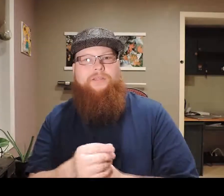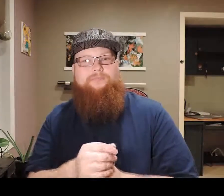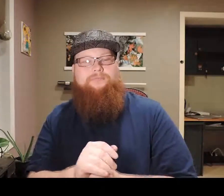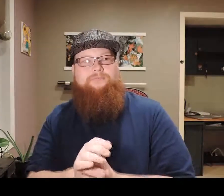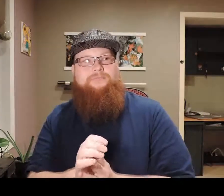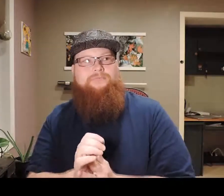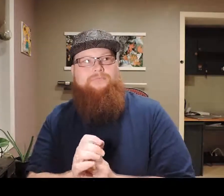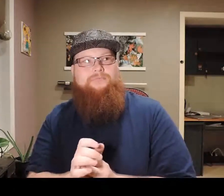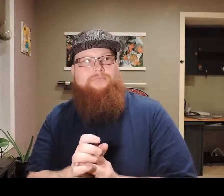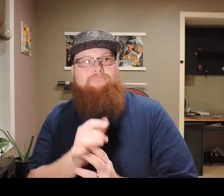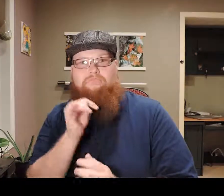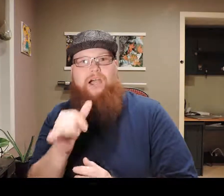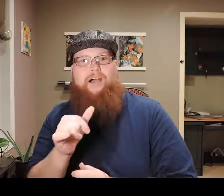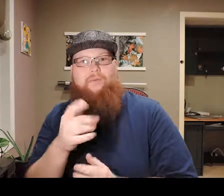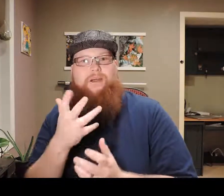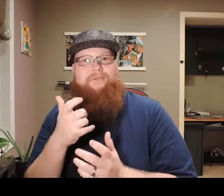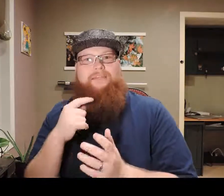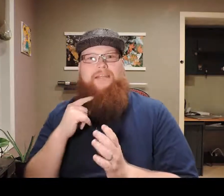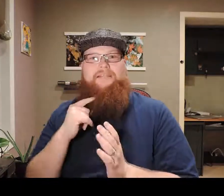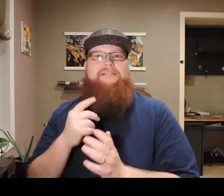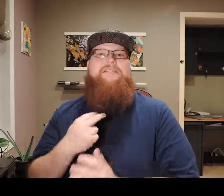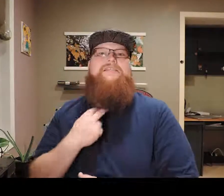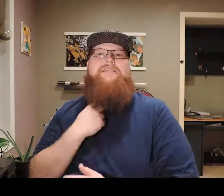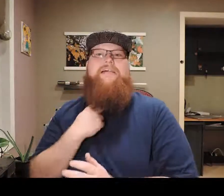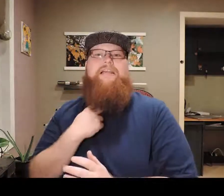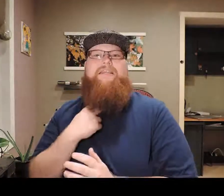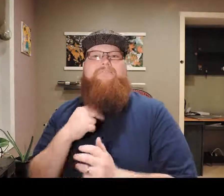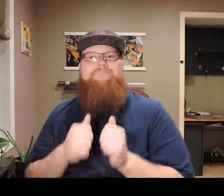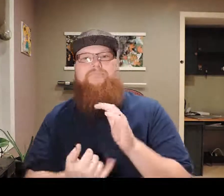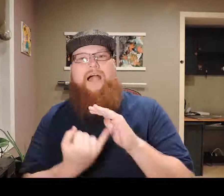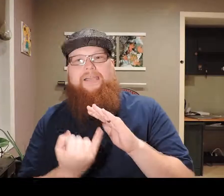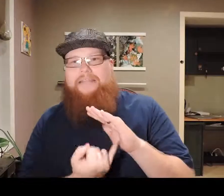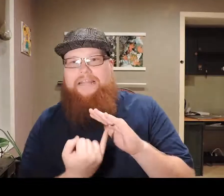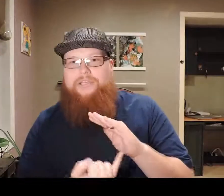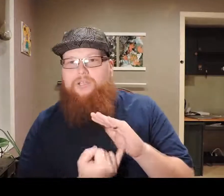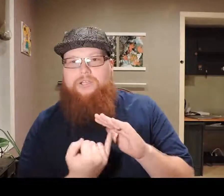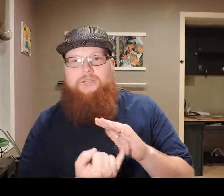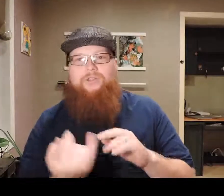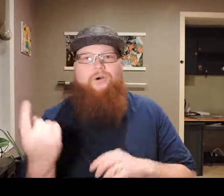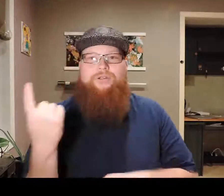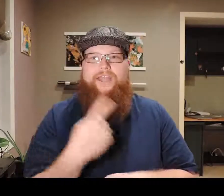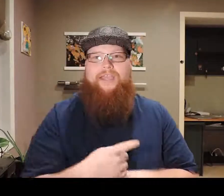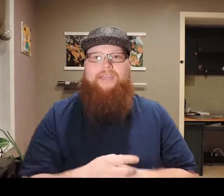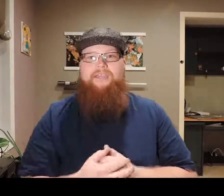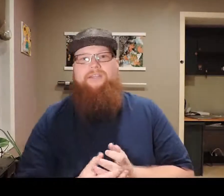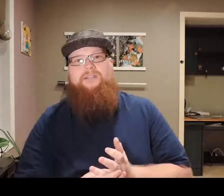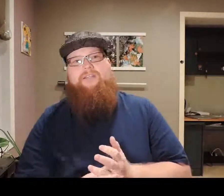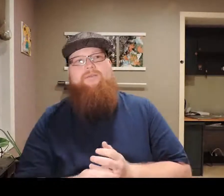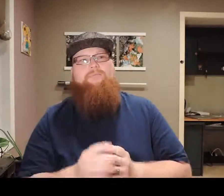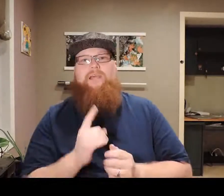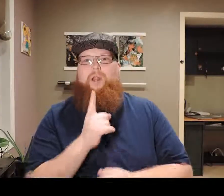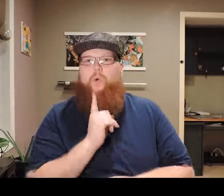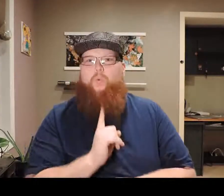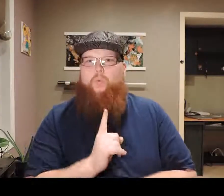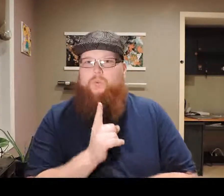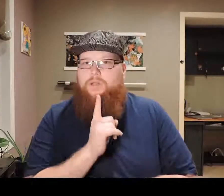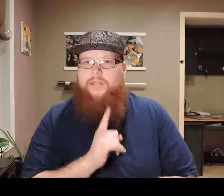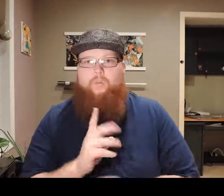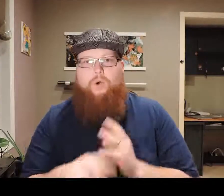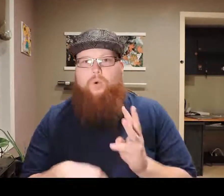and not want to be like stuck in isolation all day. Be a lonely